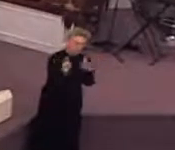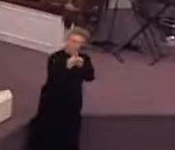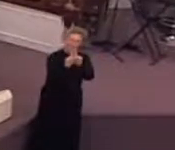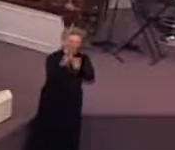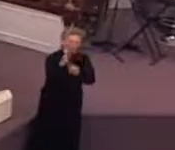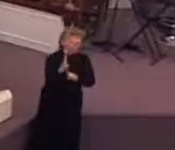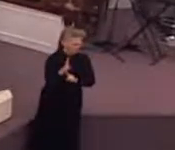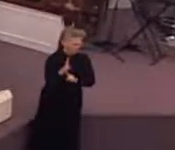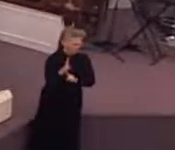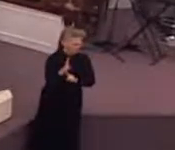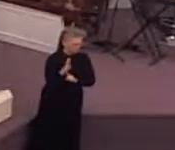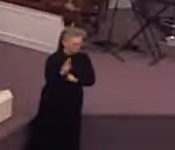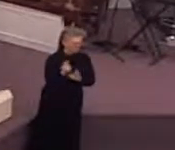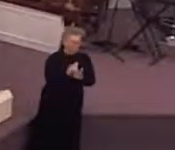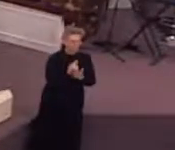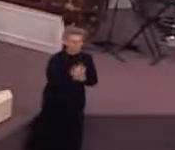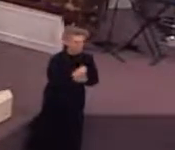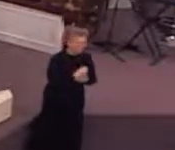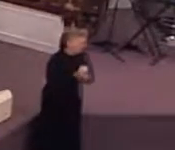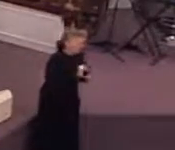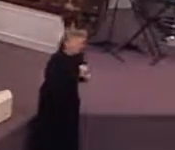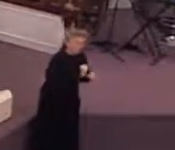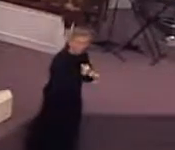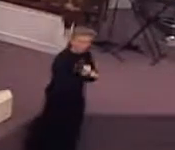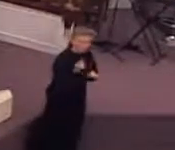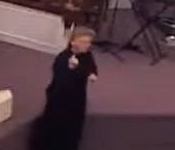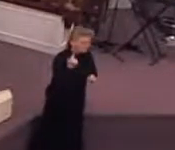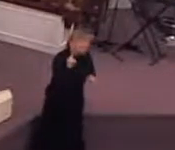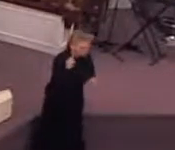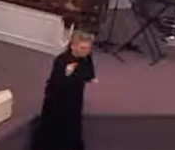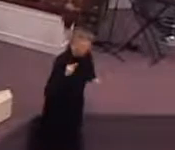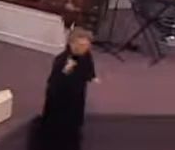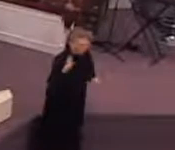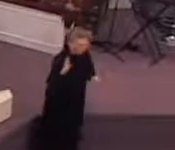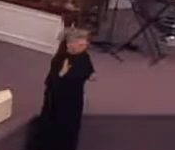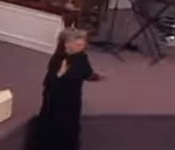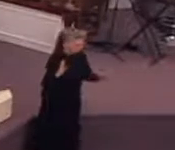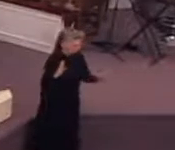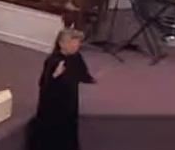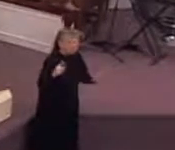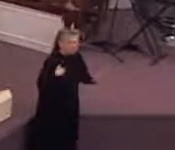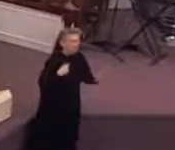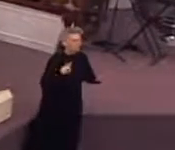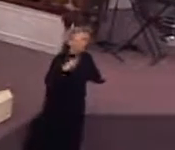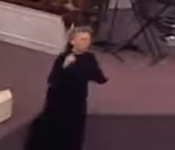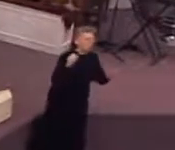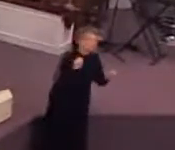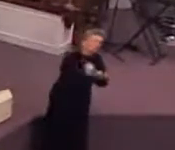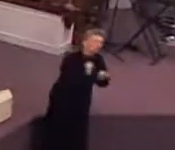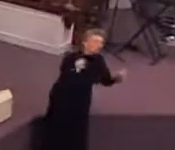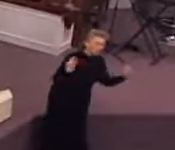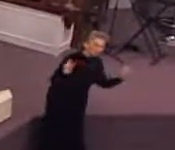Sometimes we get carried away with this idea, I'm working for God. Well, I want to work with God.